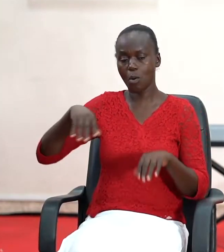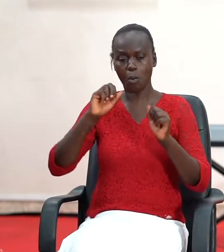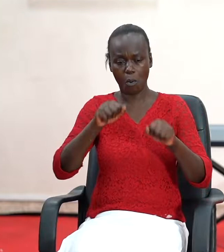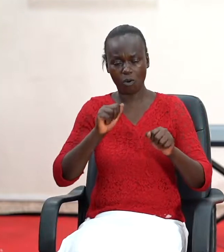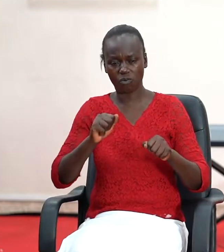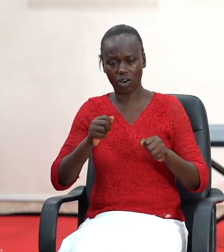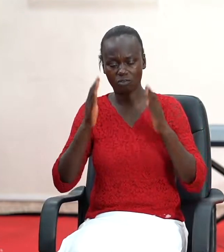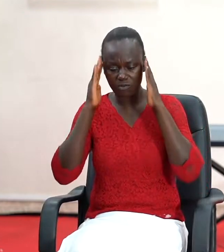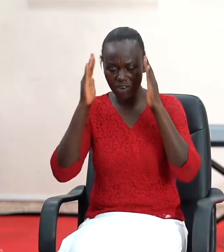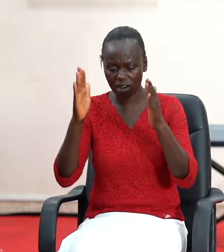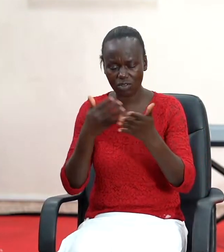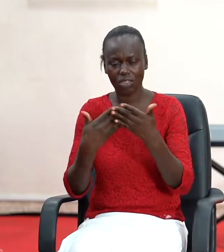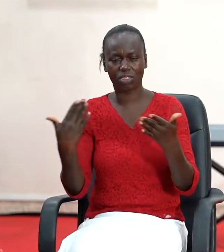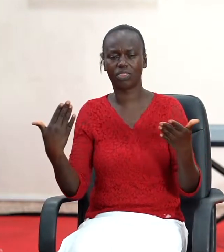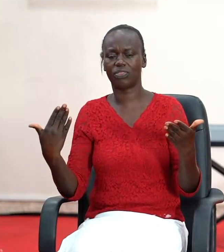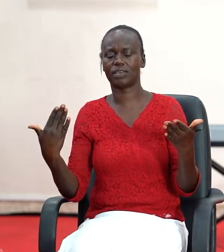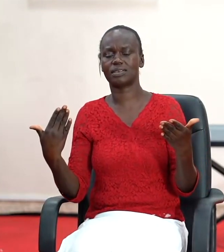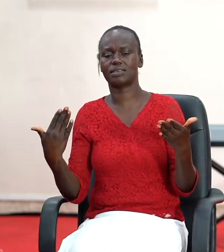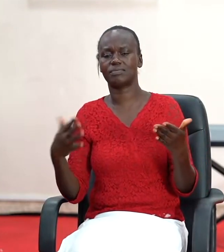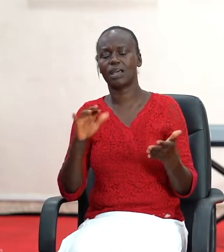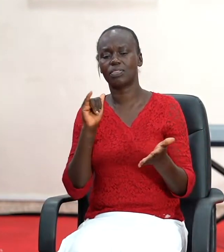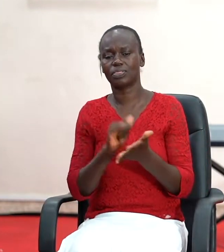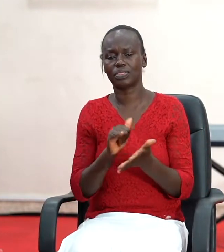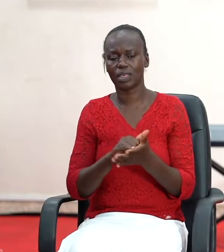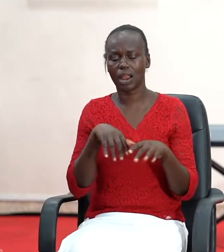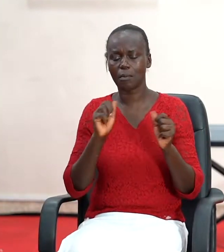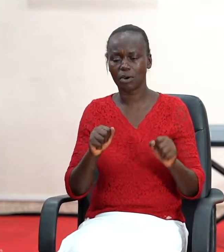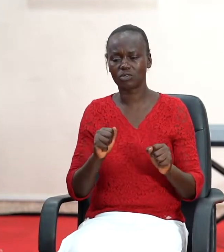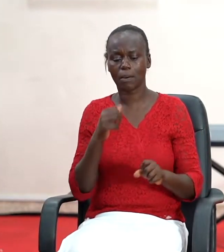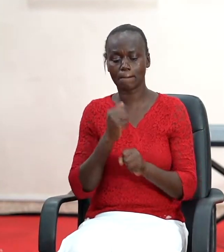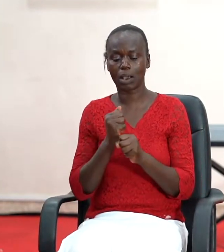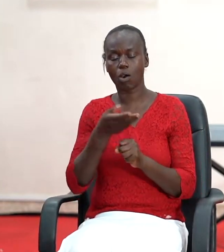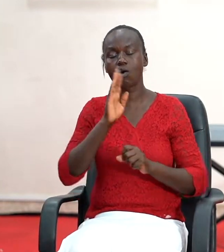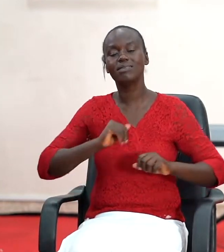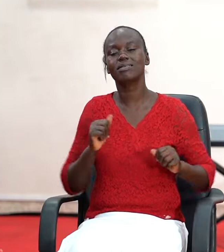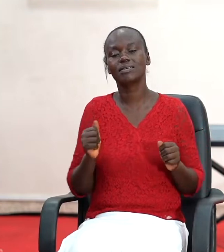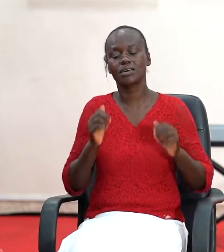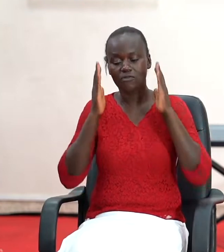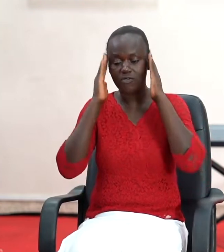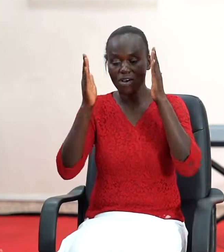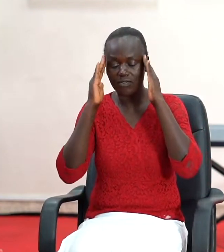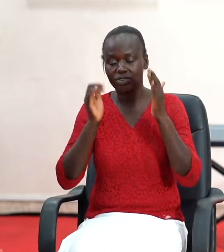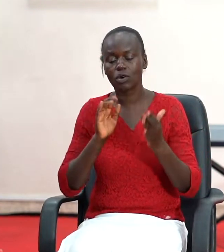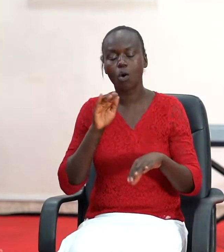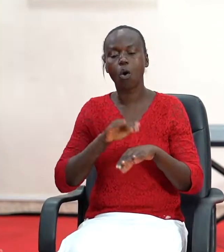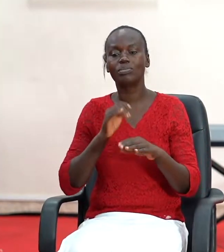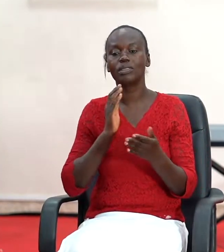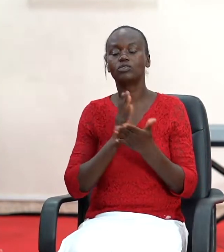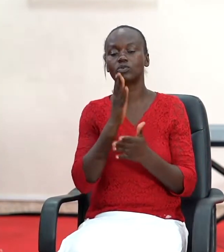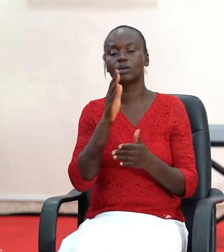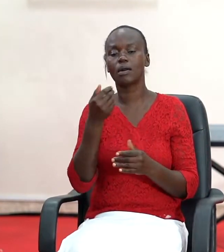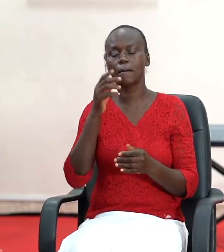things, unaweza think on the things ambazo zina please God. You can focus on the truth because we all